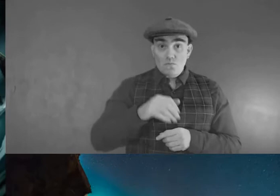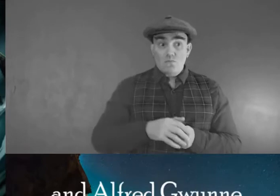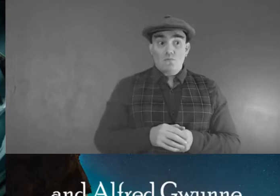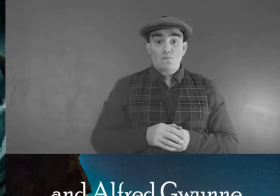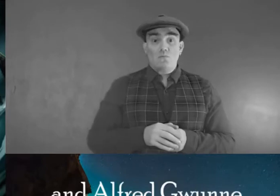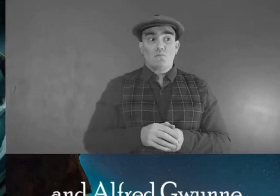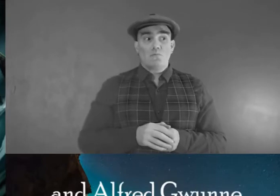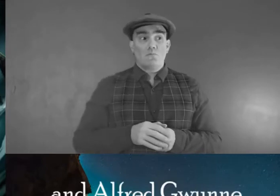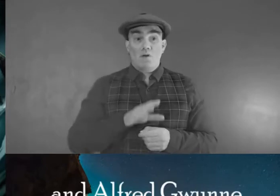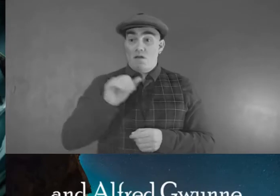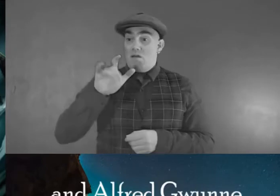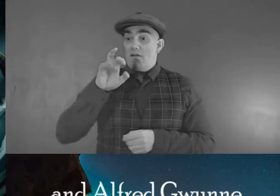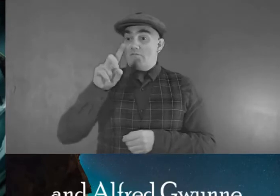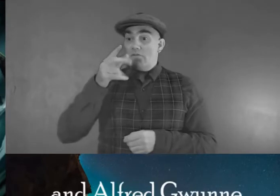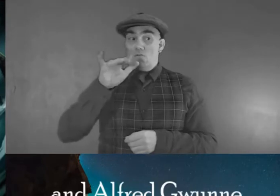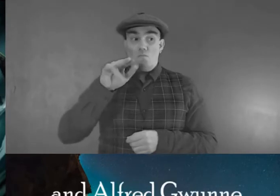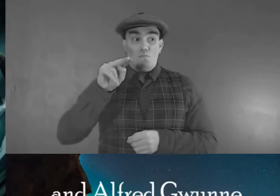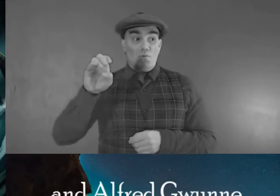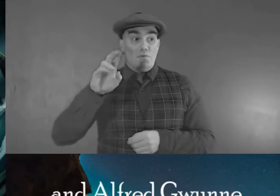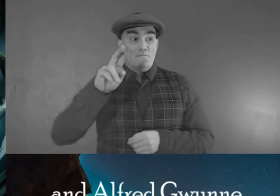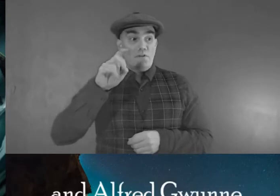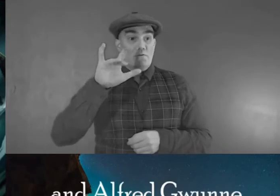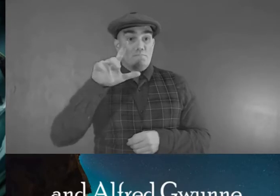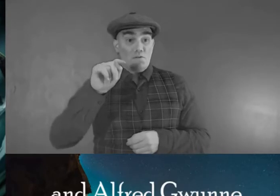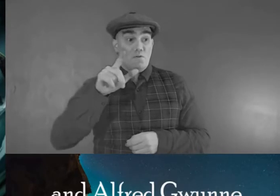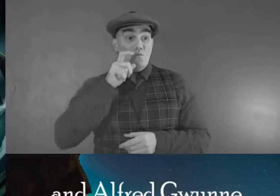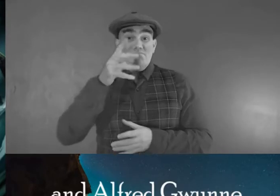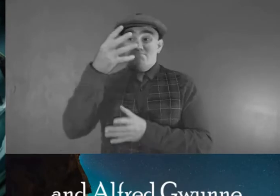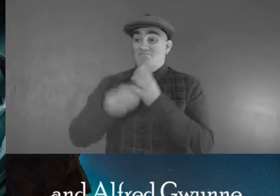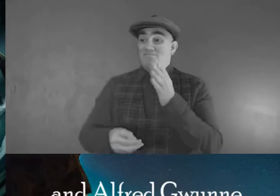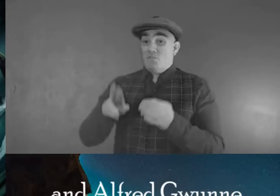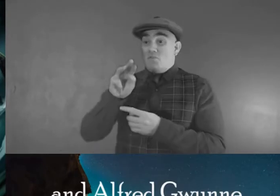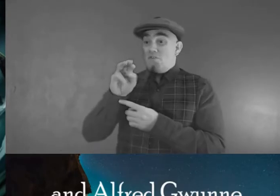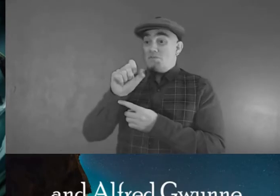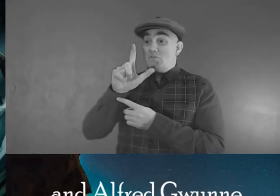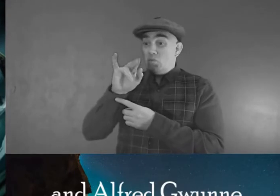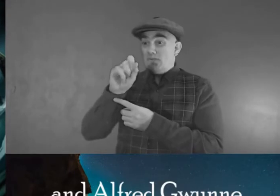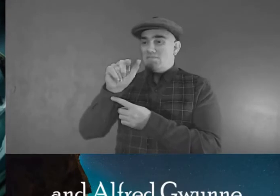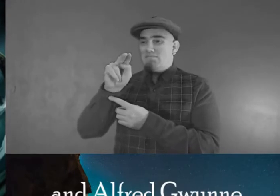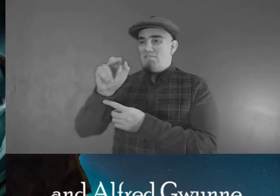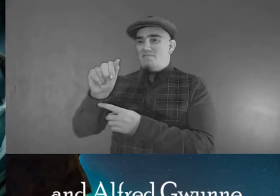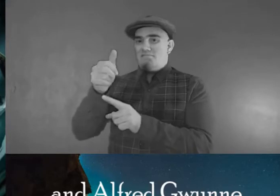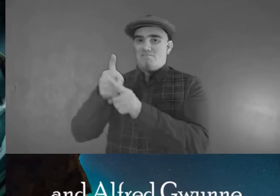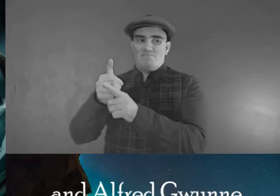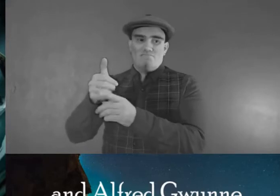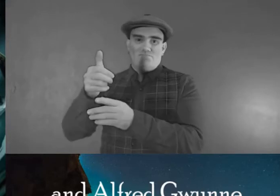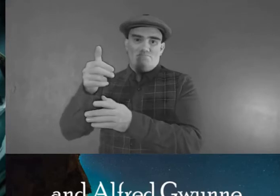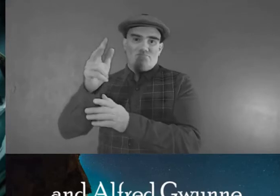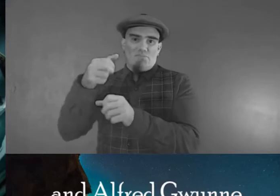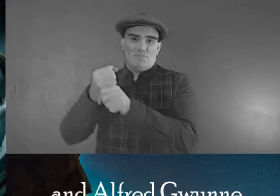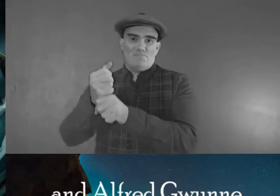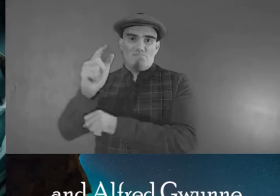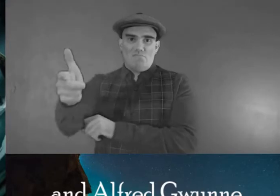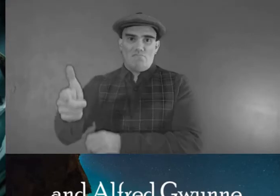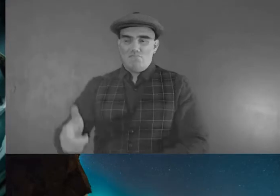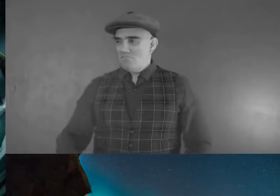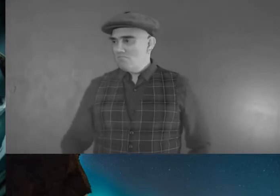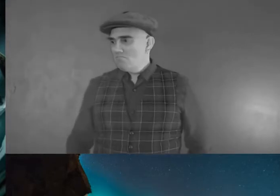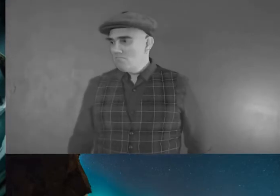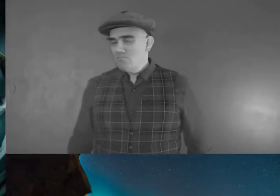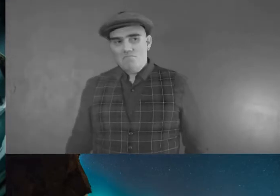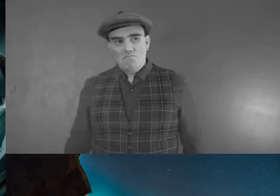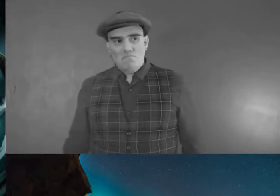Emo Marconi, and Albert Glenn Vanderbilt, who died on the RMS Lusitania 3 years